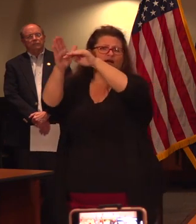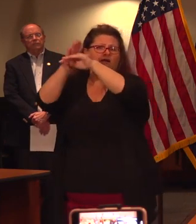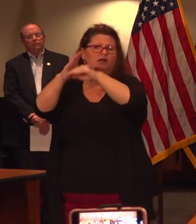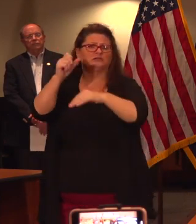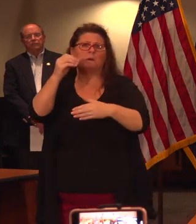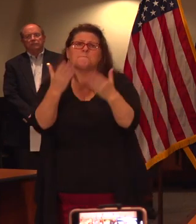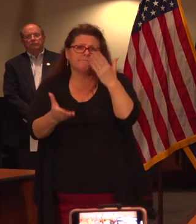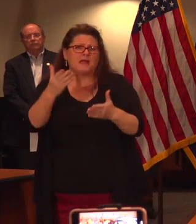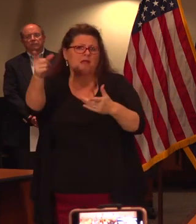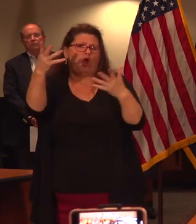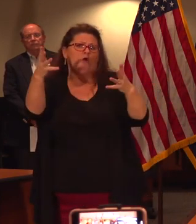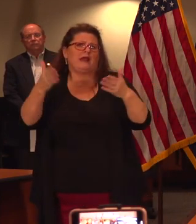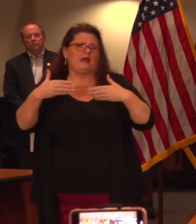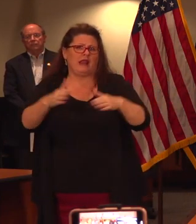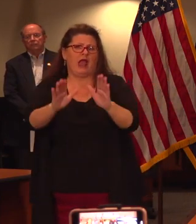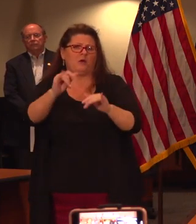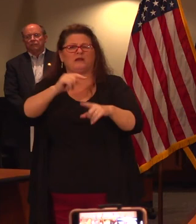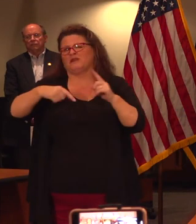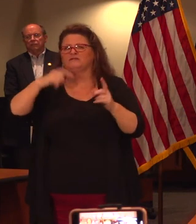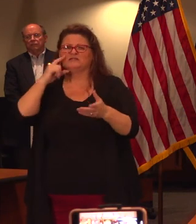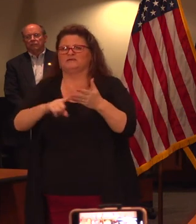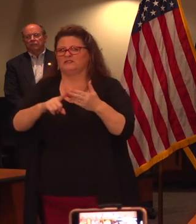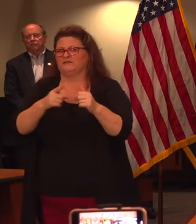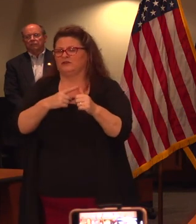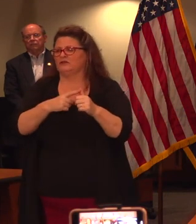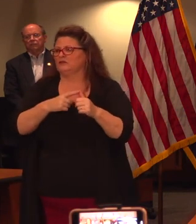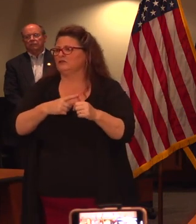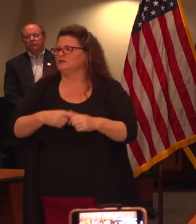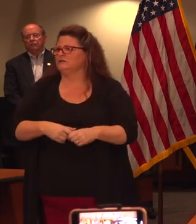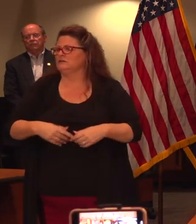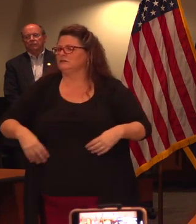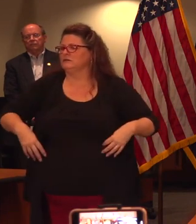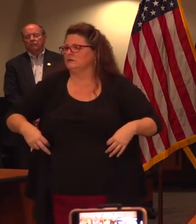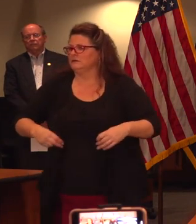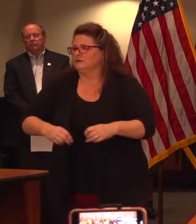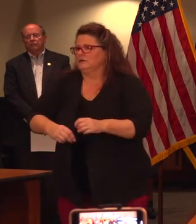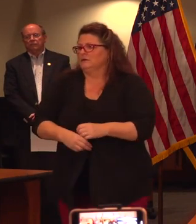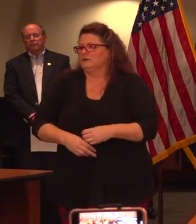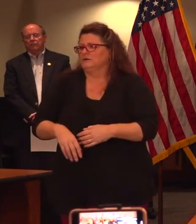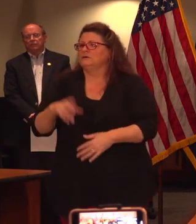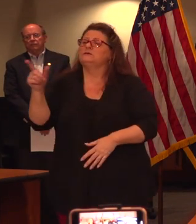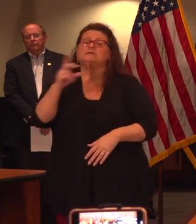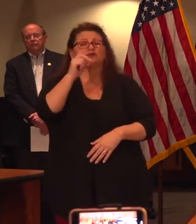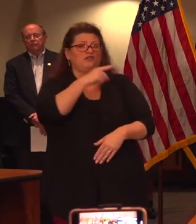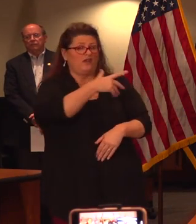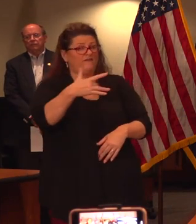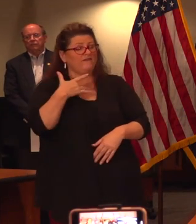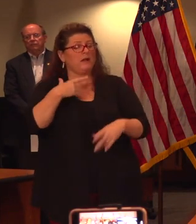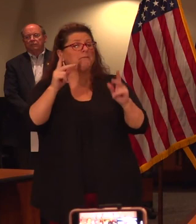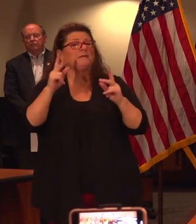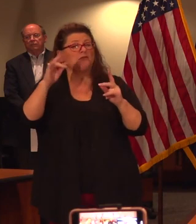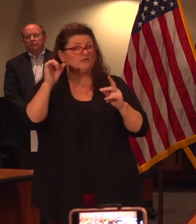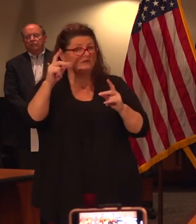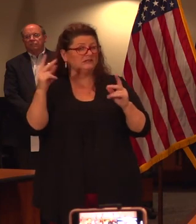way. Governor, yes, sir. How well do you believe rural people are being taken care of during this outbreak? Do you think they are more at risk? Is there